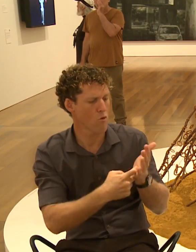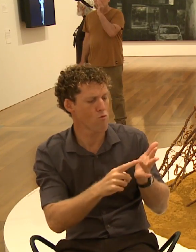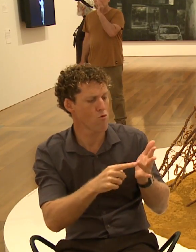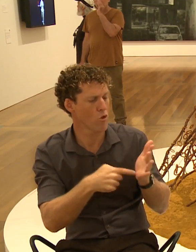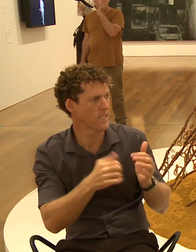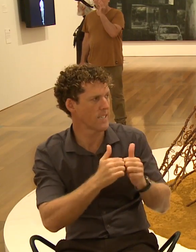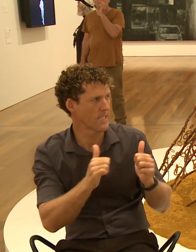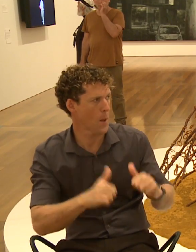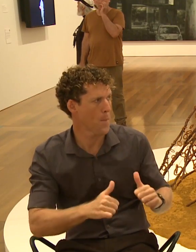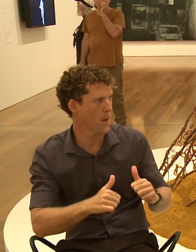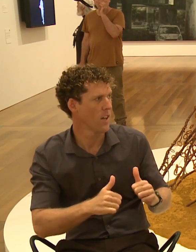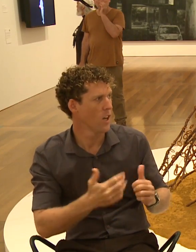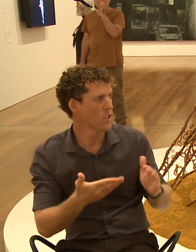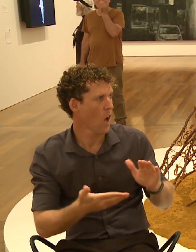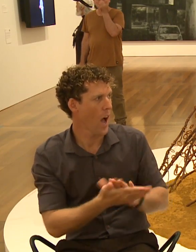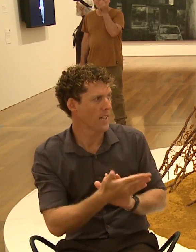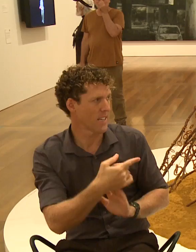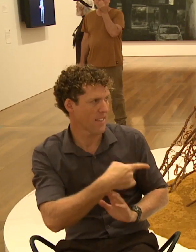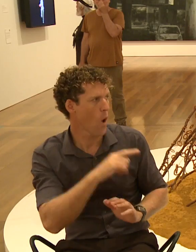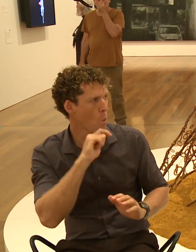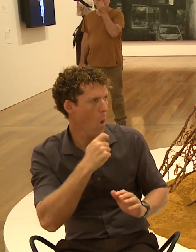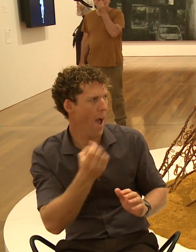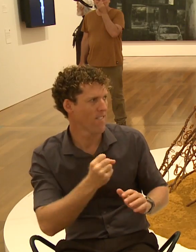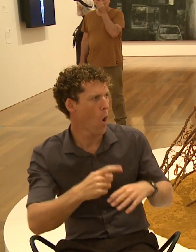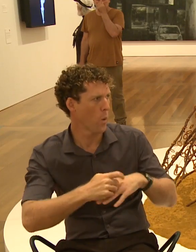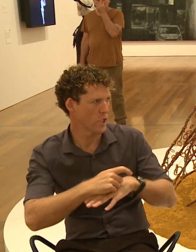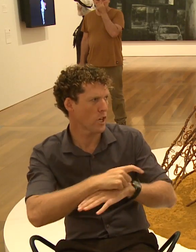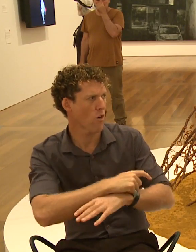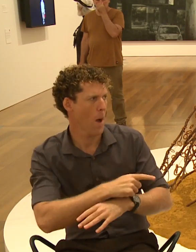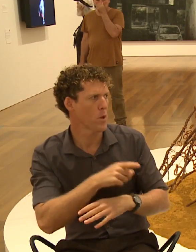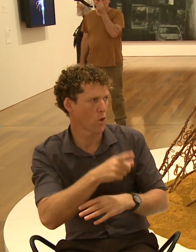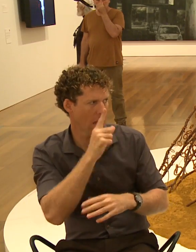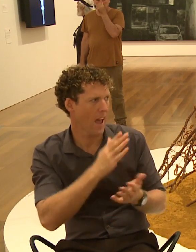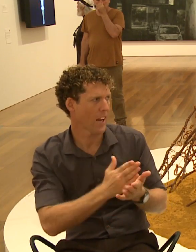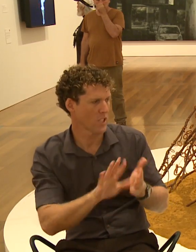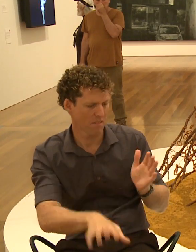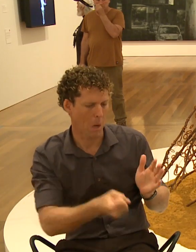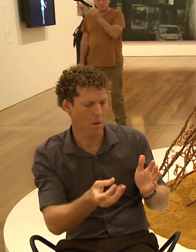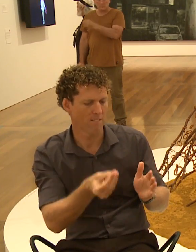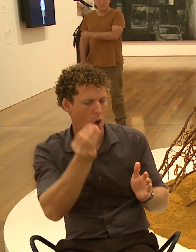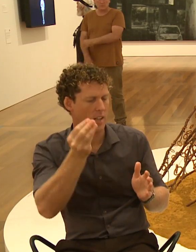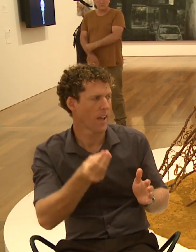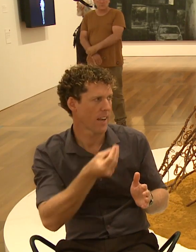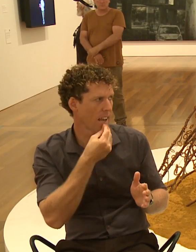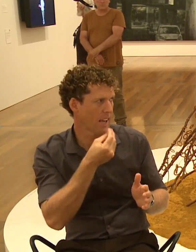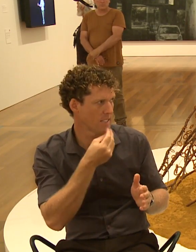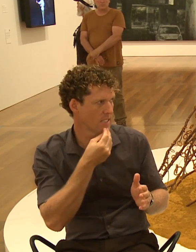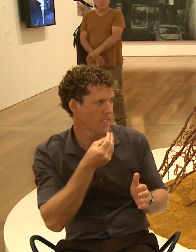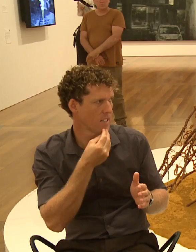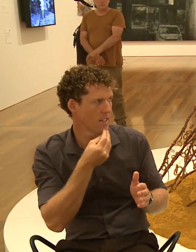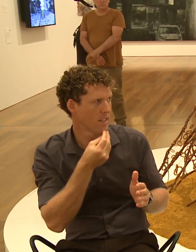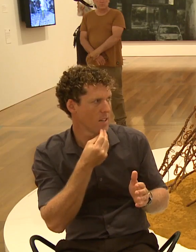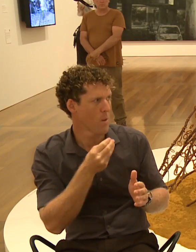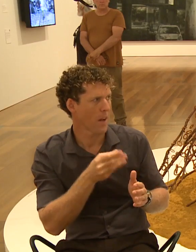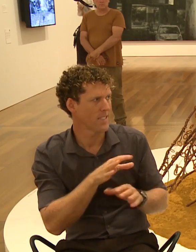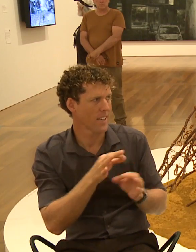So underneath that, you'll get a witchetty grub that you can actually eat. So, but